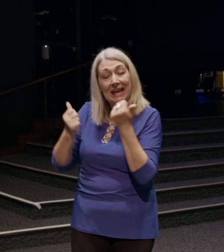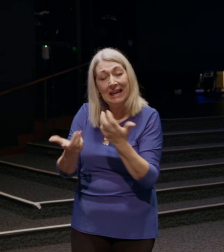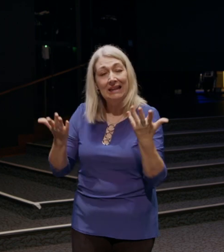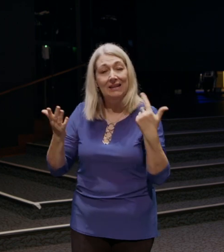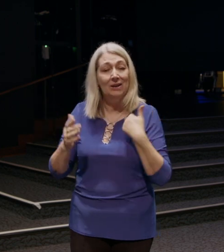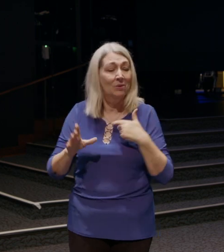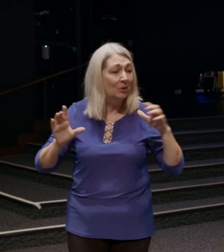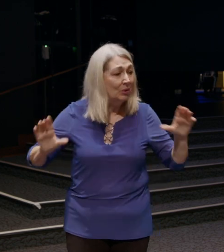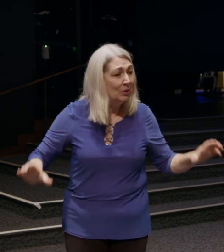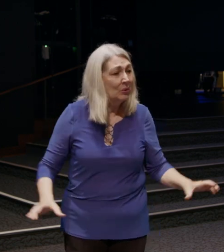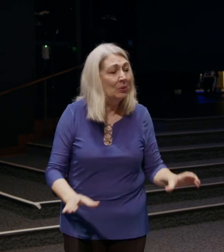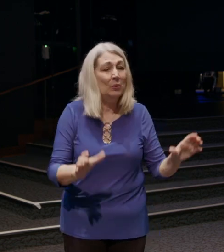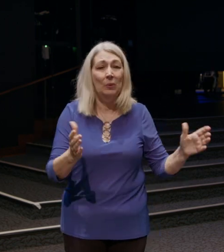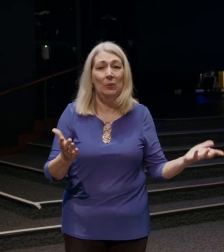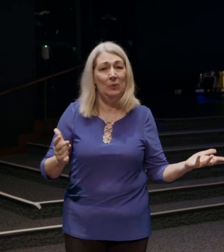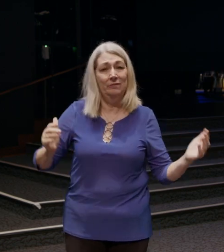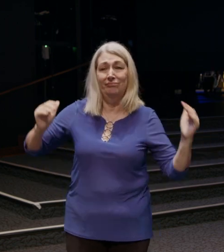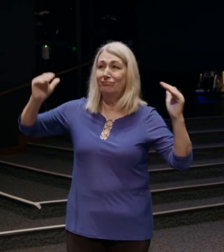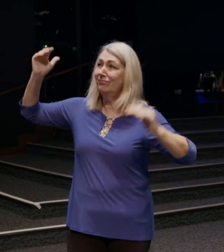is puny